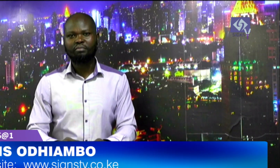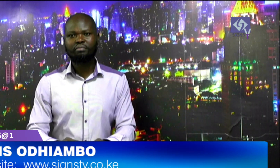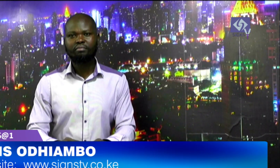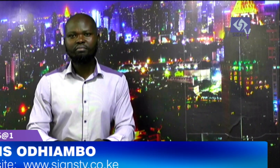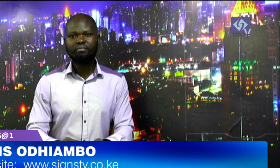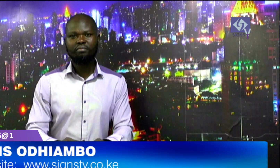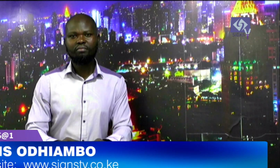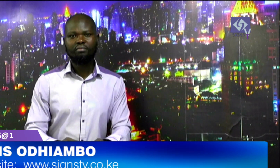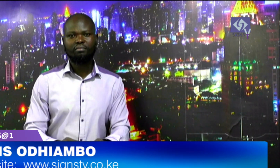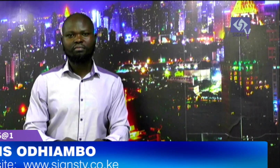the outfit.